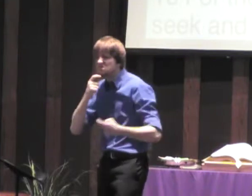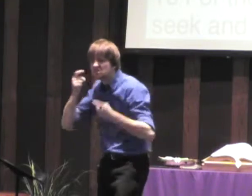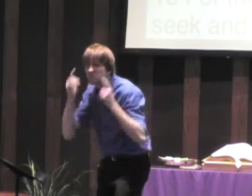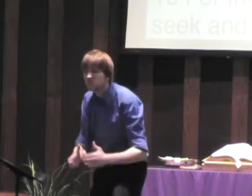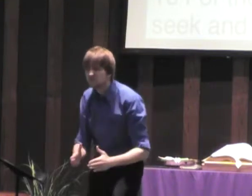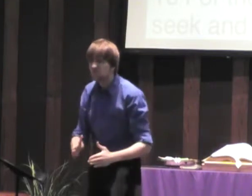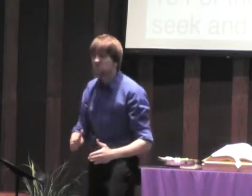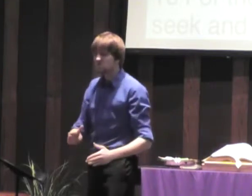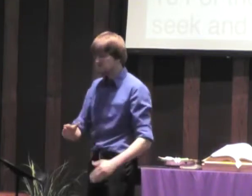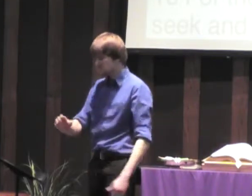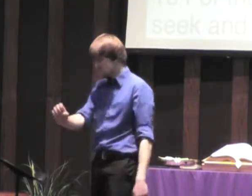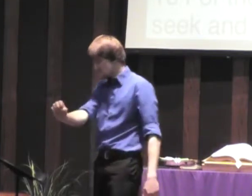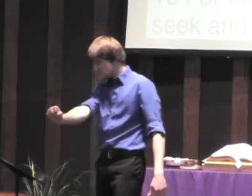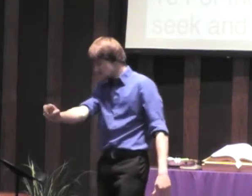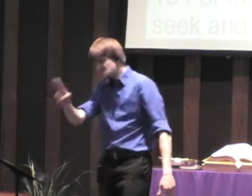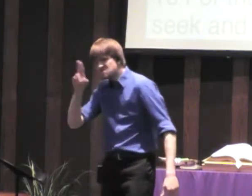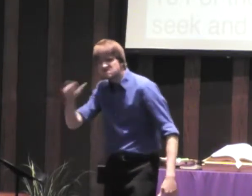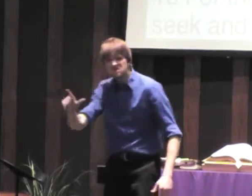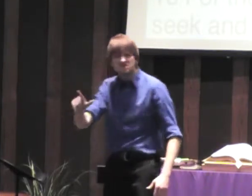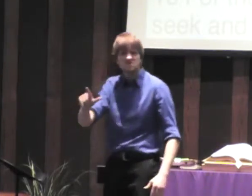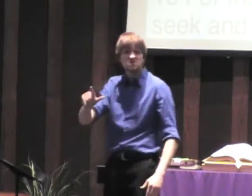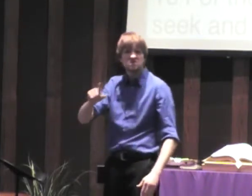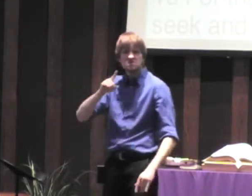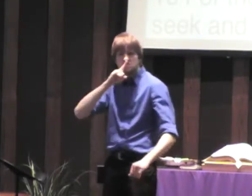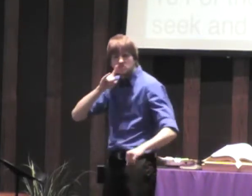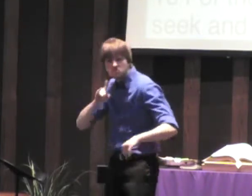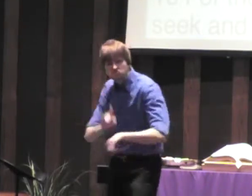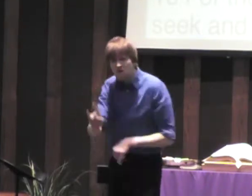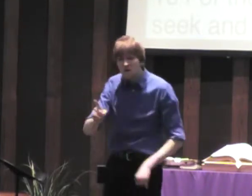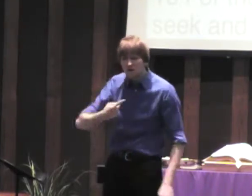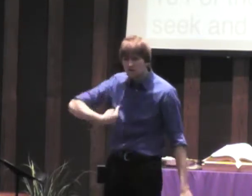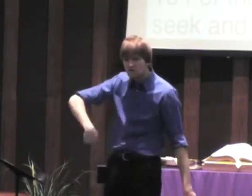people say, oh, he's a sinner. He's evil.